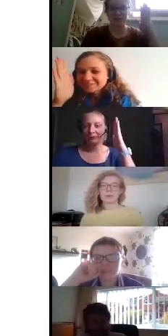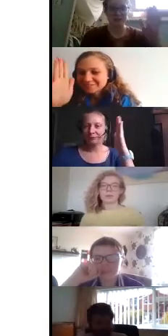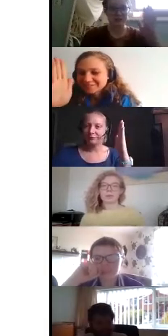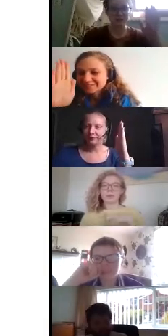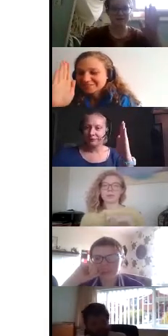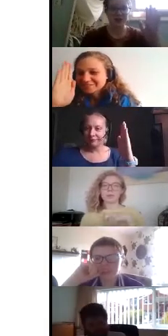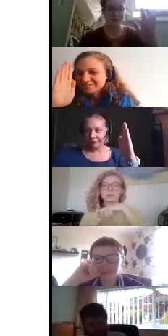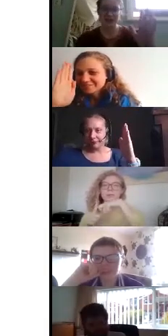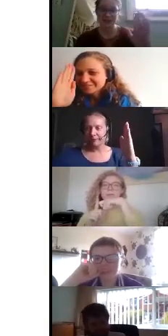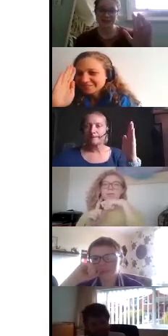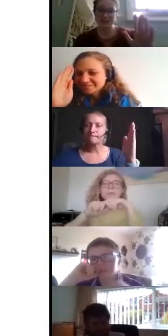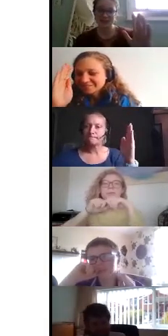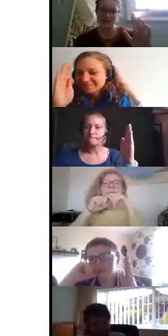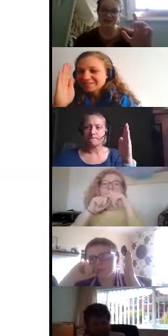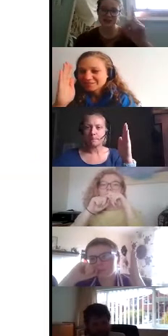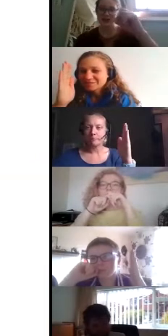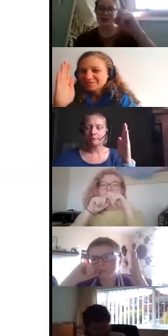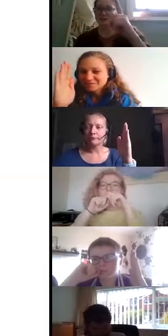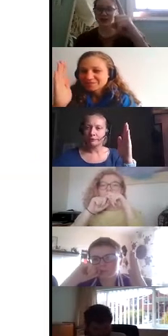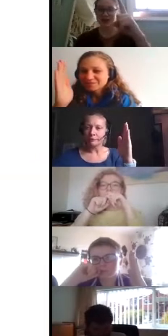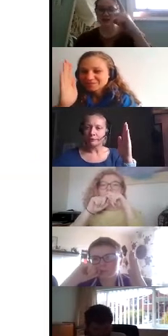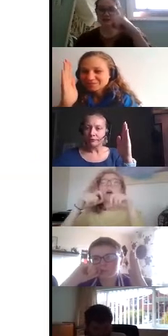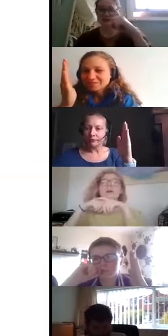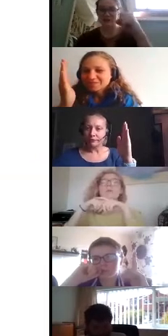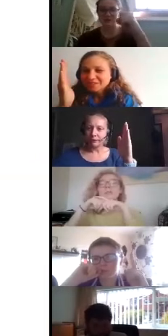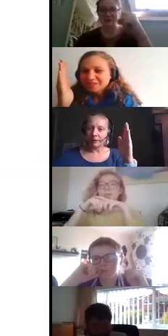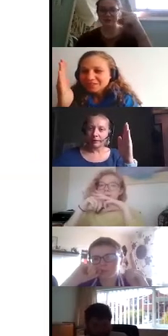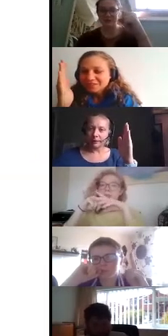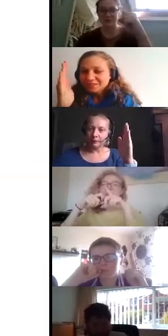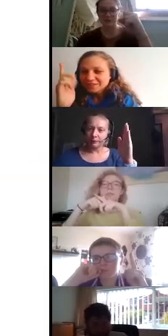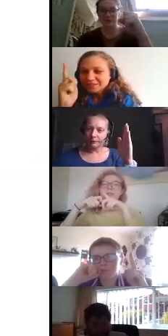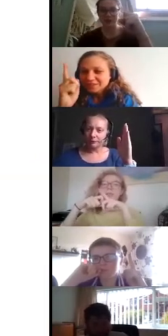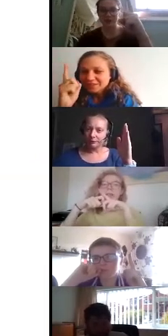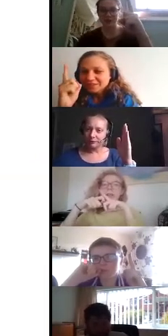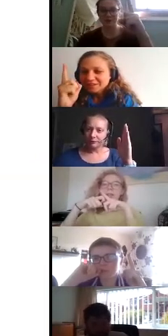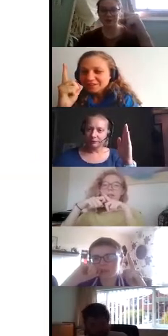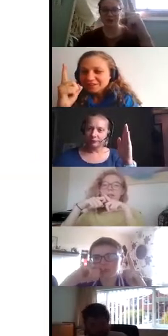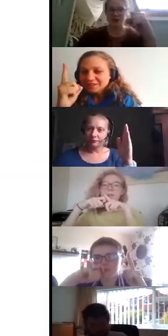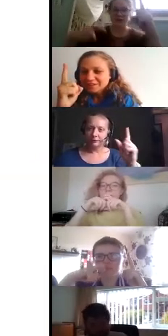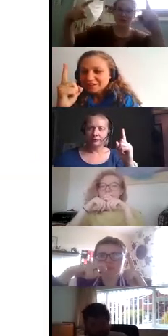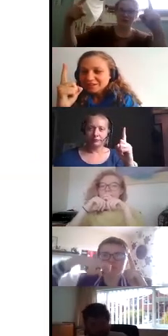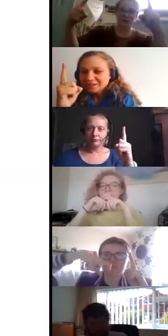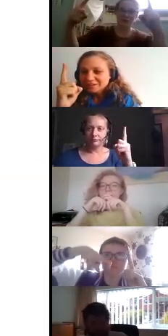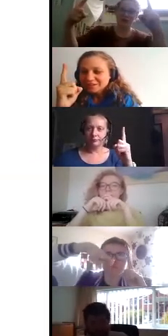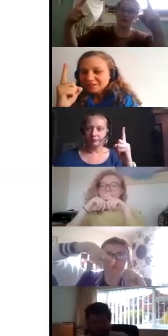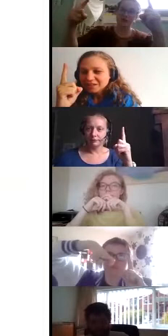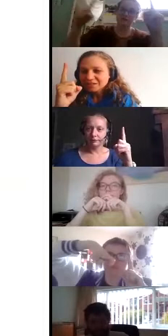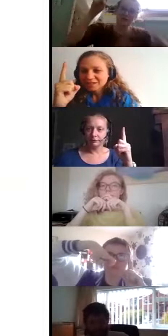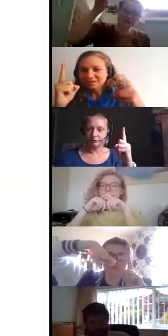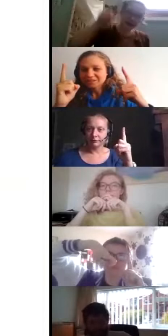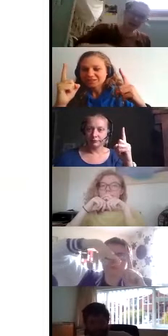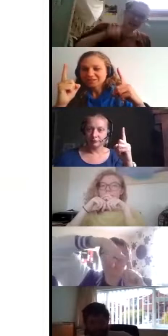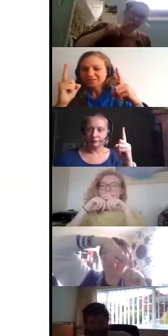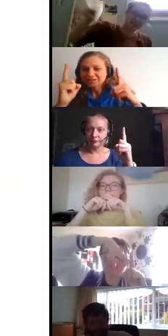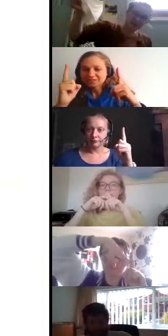So for me, that'd be my left hand, but Lydia, it's your right hand. And you make it into a little one finger. And then with the other finger, if you